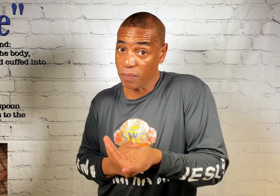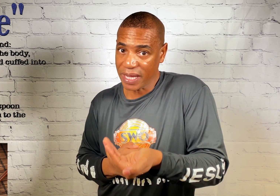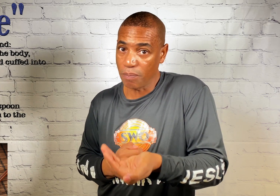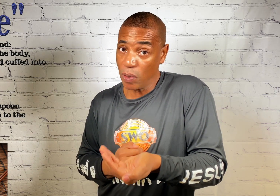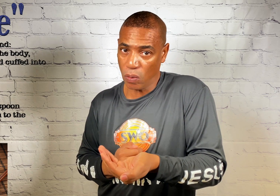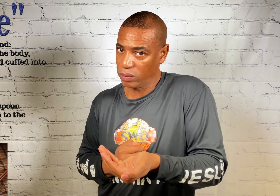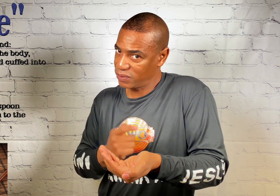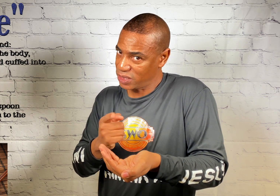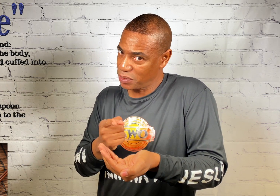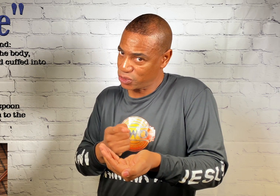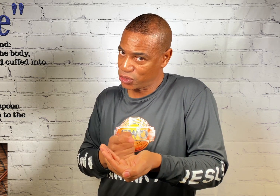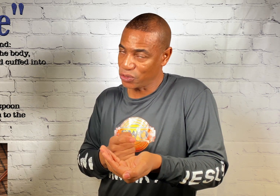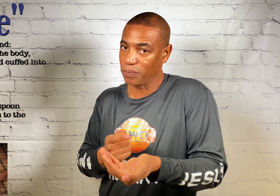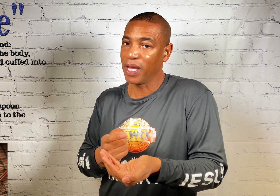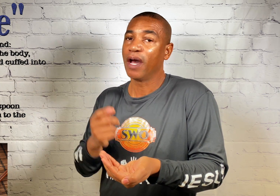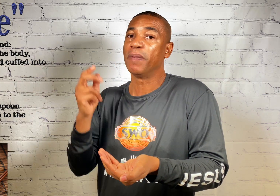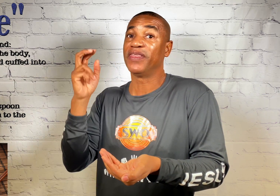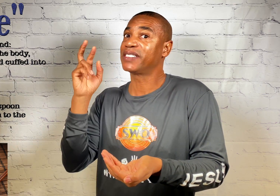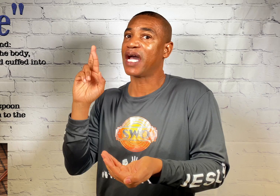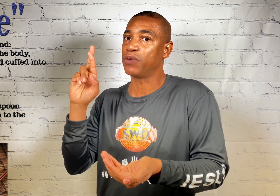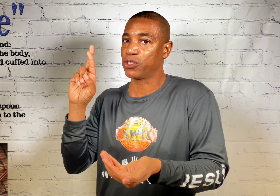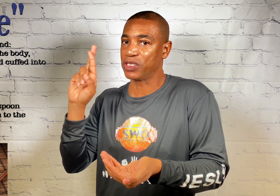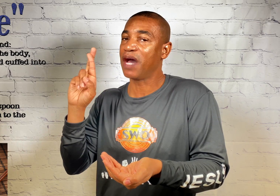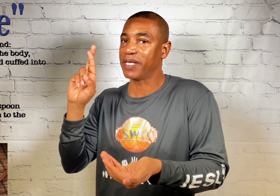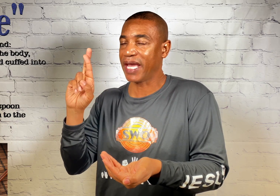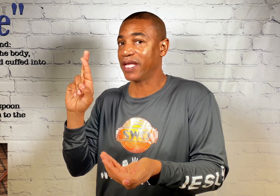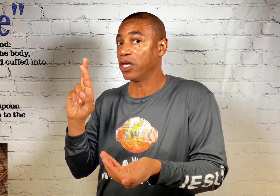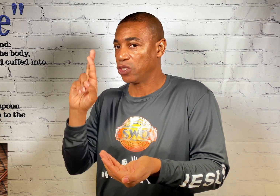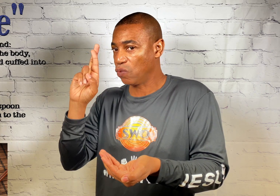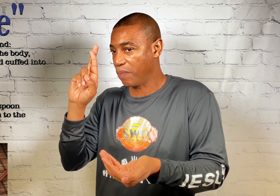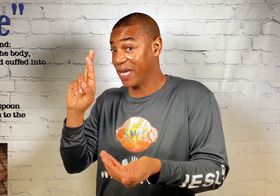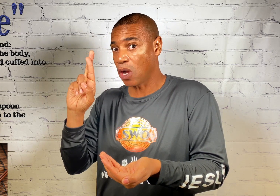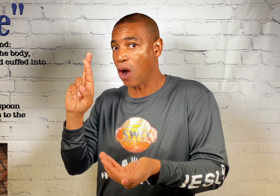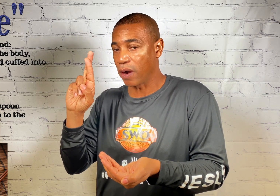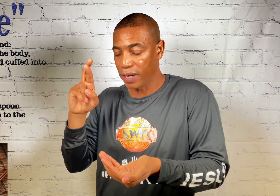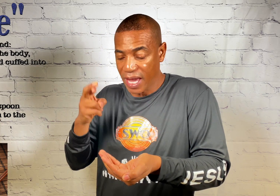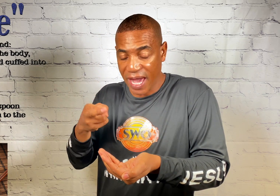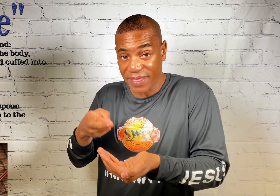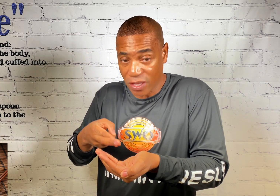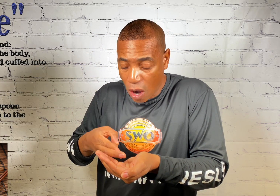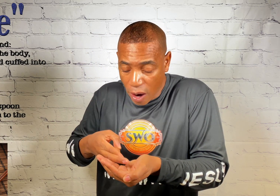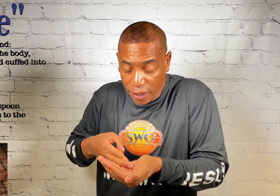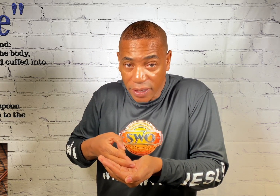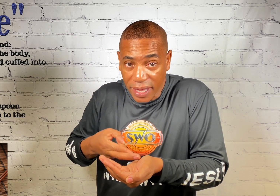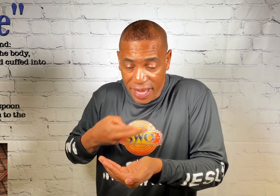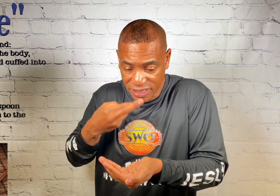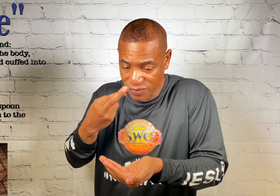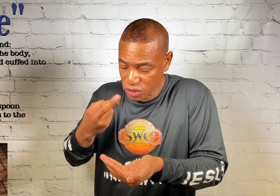like a bowl. Looks similar to soup, but this time with your dominant hand, you will make an R. And that R, as if it's a